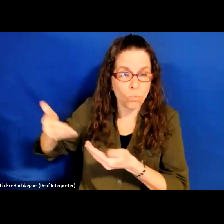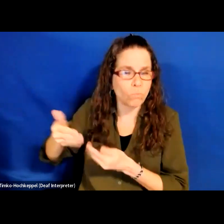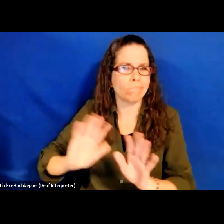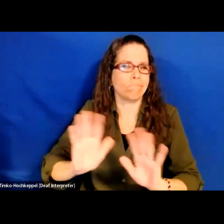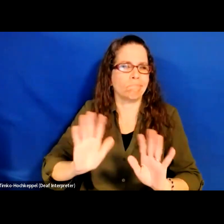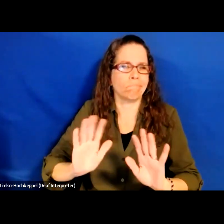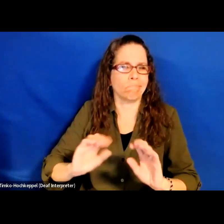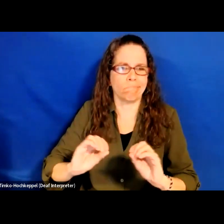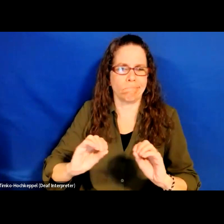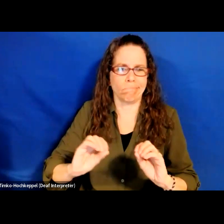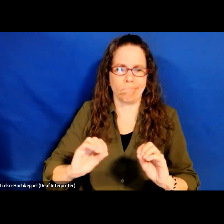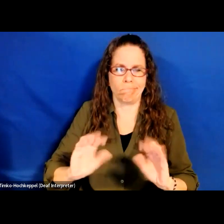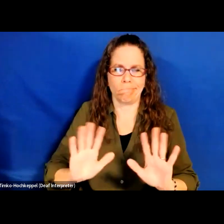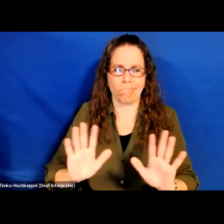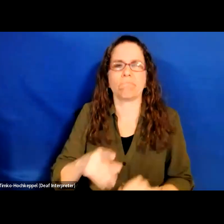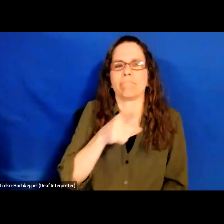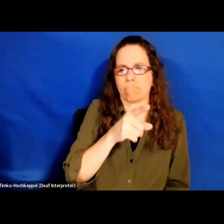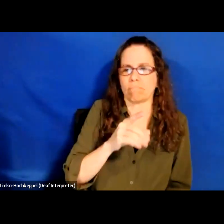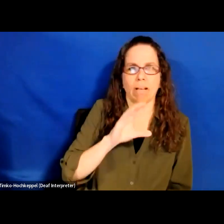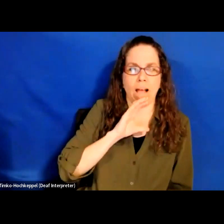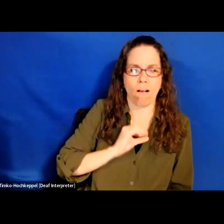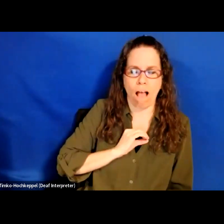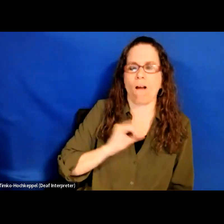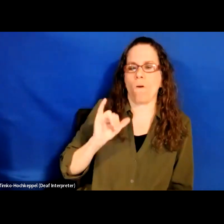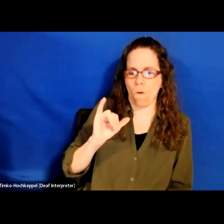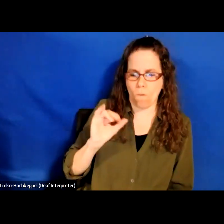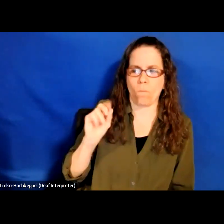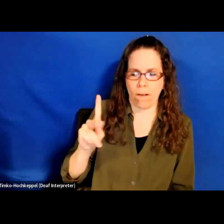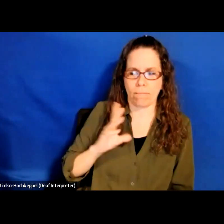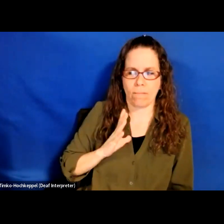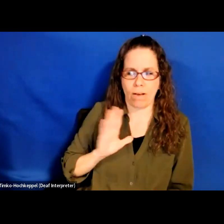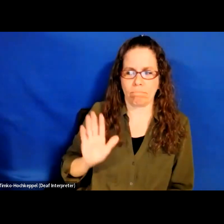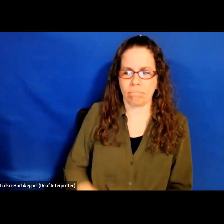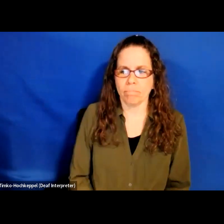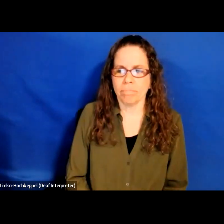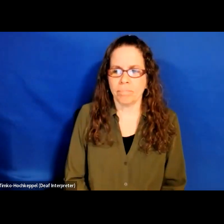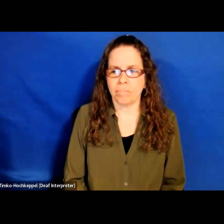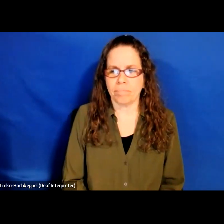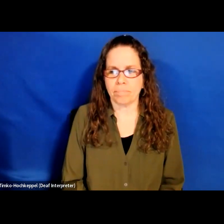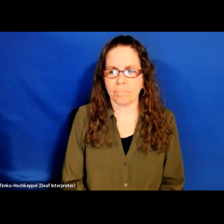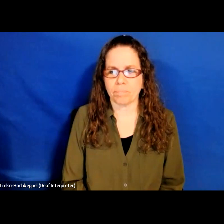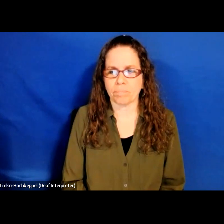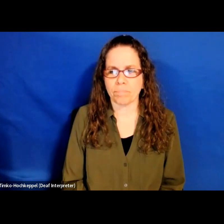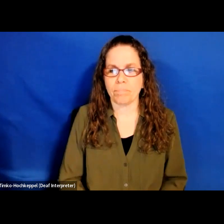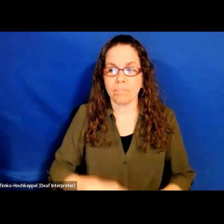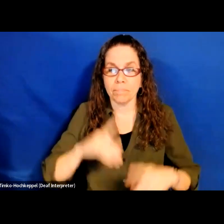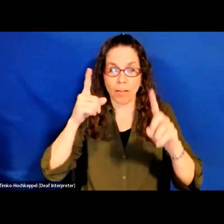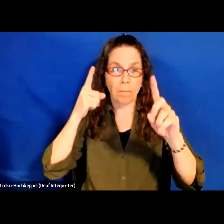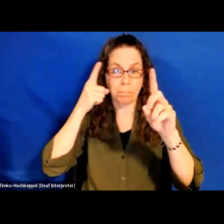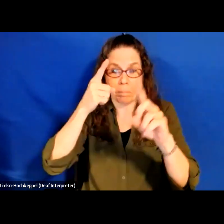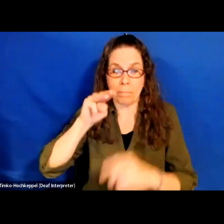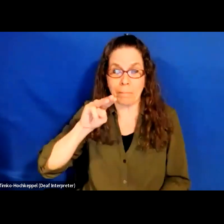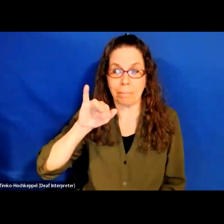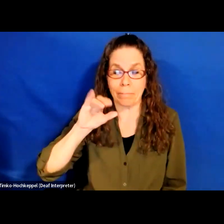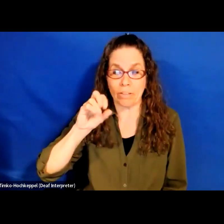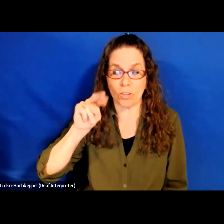is the reading of the mission statement. I know that's been a topic of some discussion, but I think since we haven't